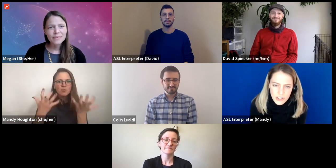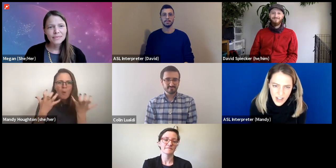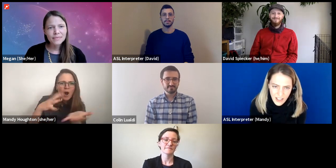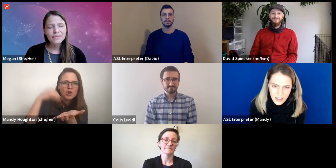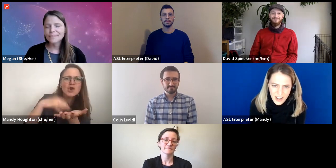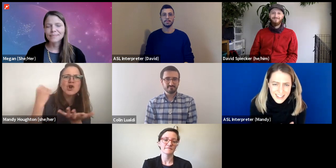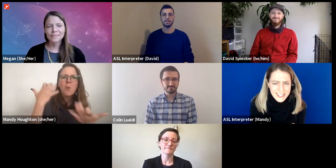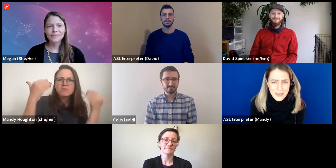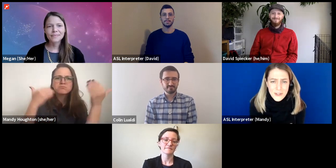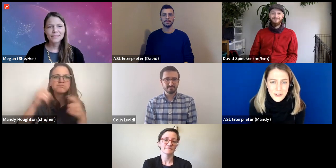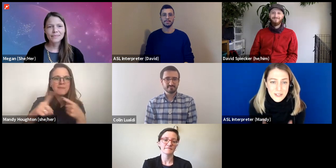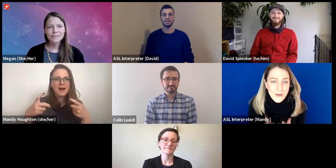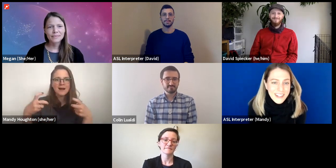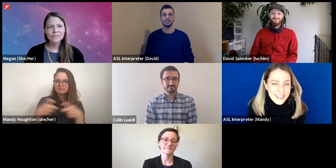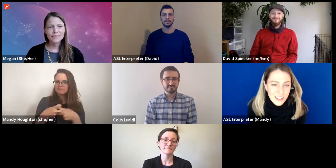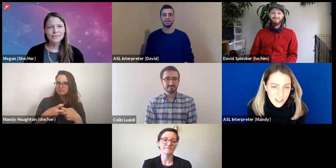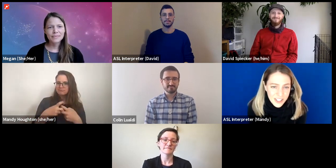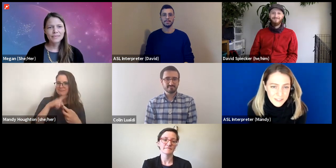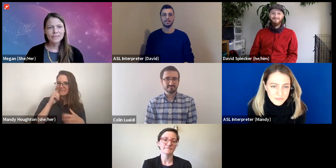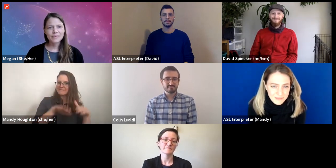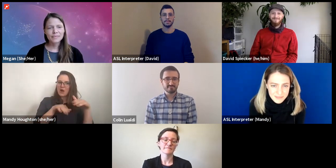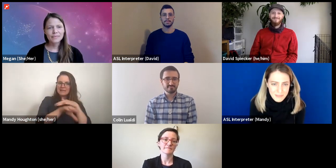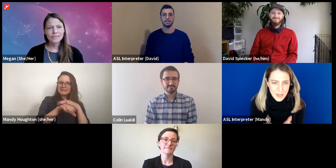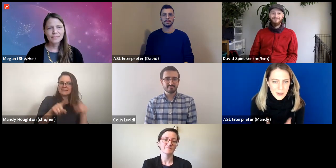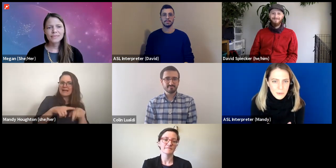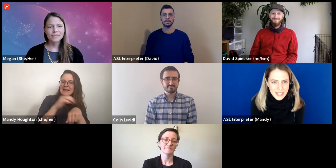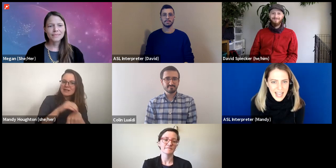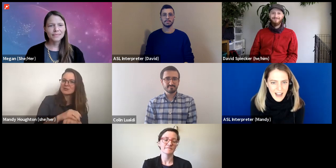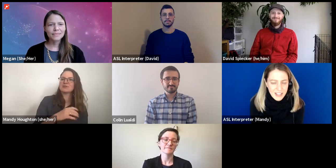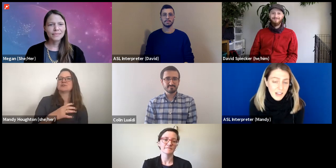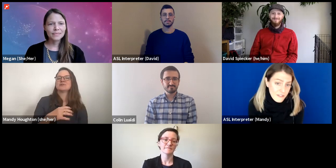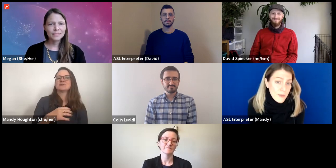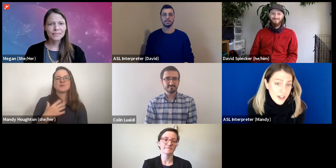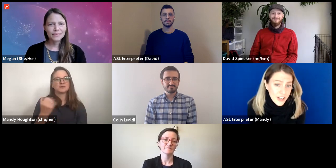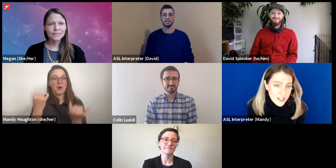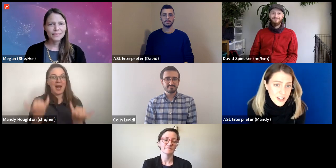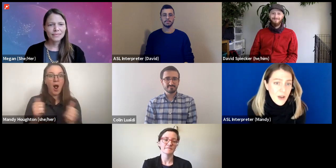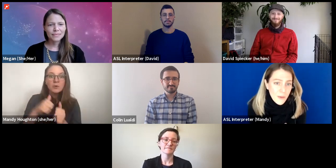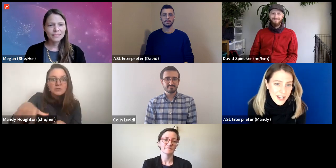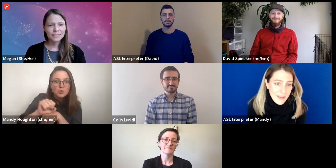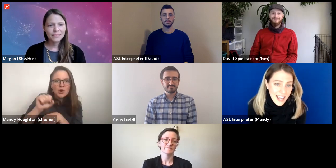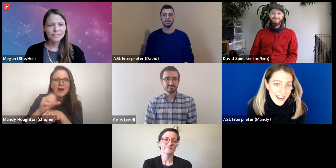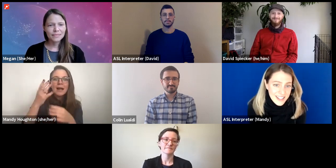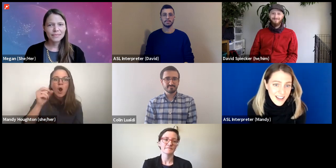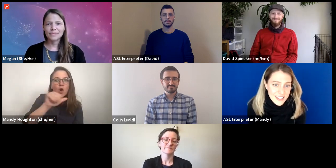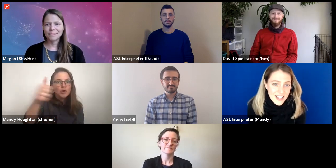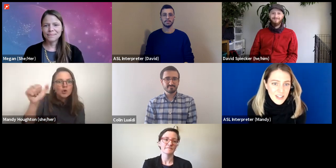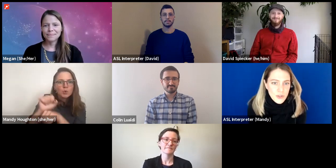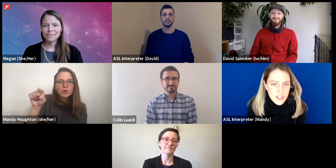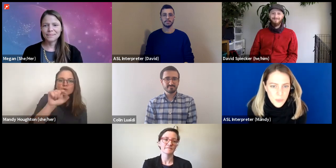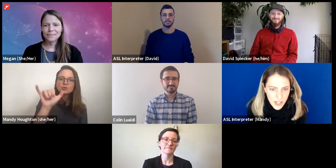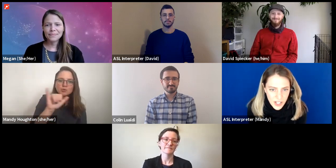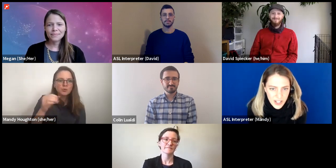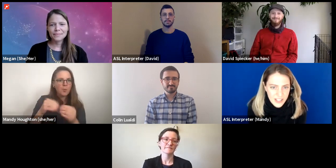it's a huge challenge. I could see my students wanting to learn, but really having a lot of barriers when it came to access.